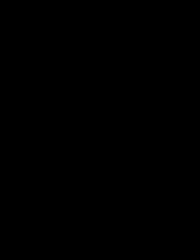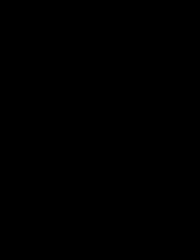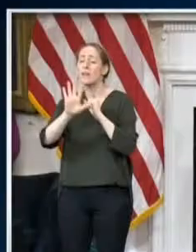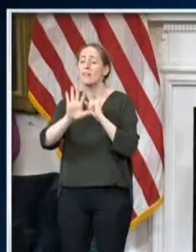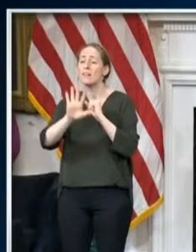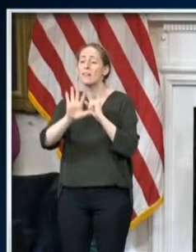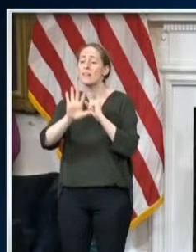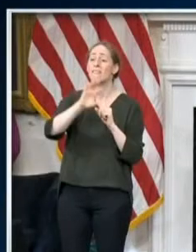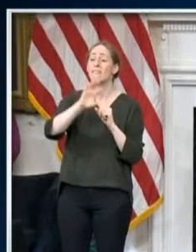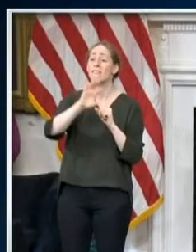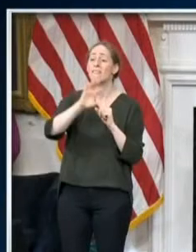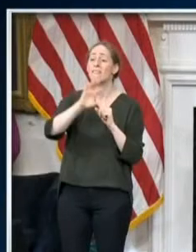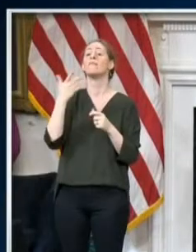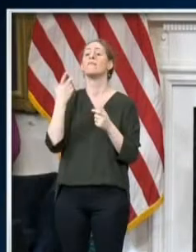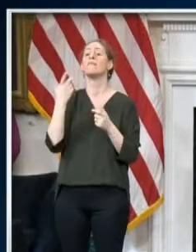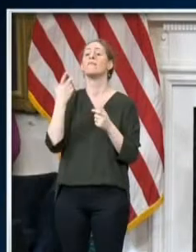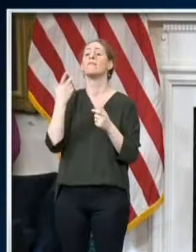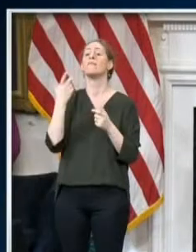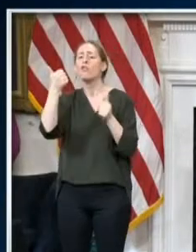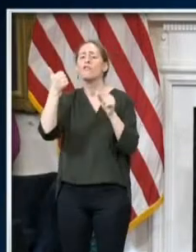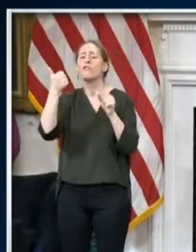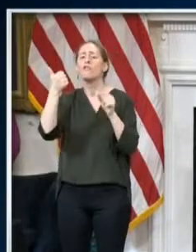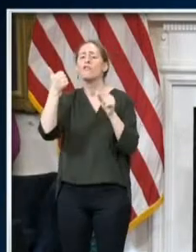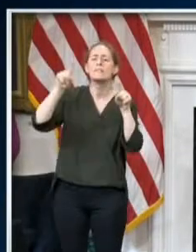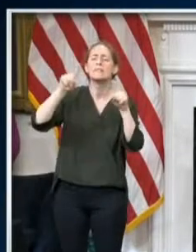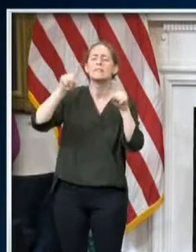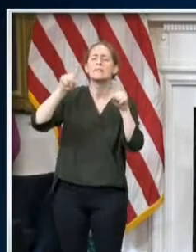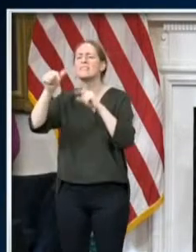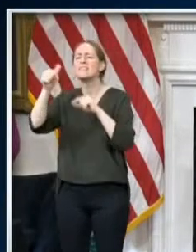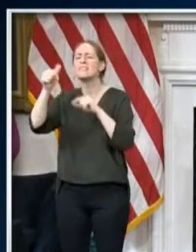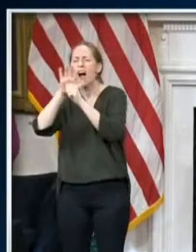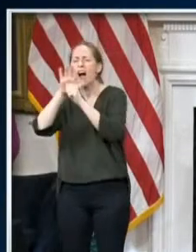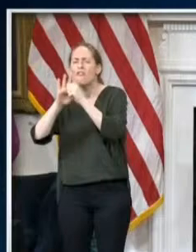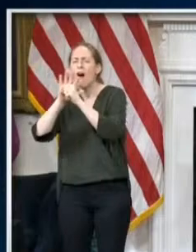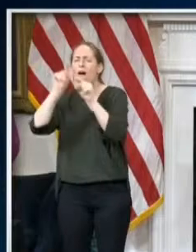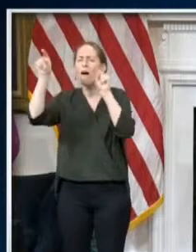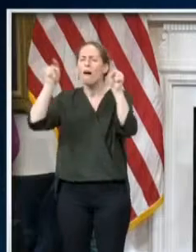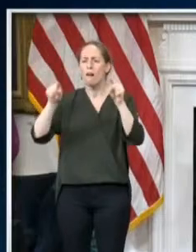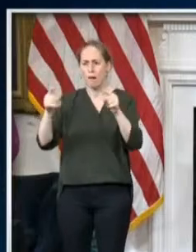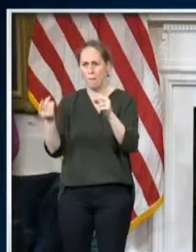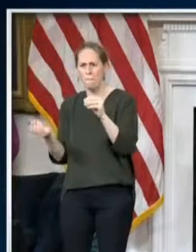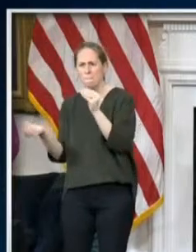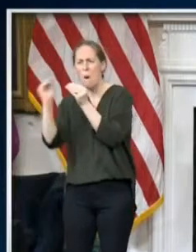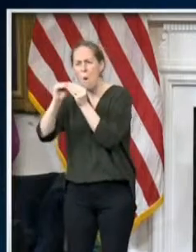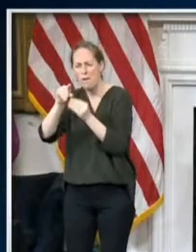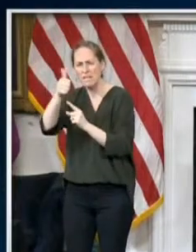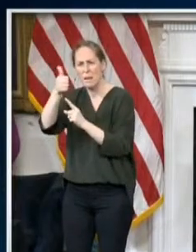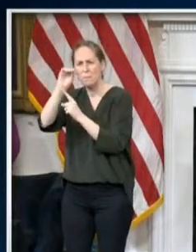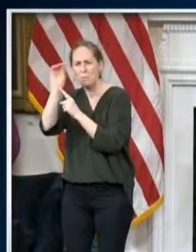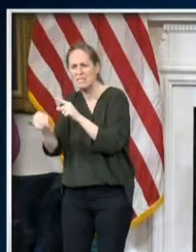10 jurisdictions. So far, the virus has taken the lives of